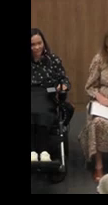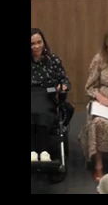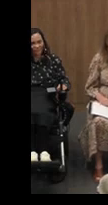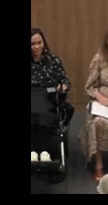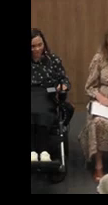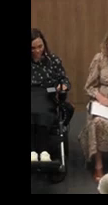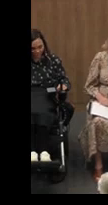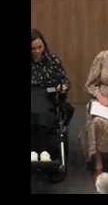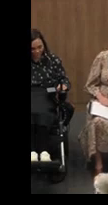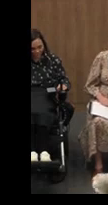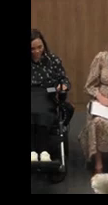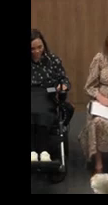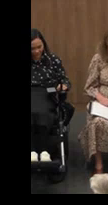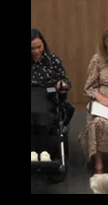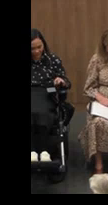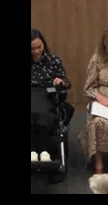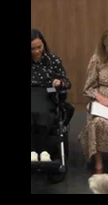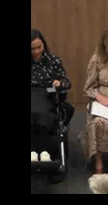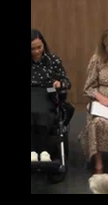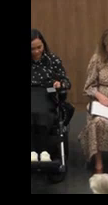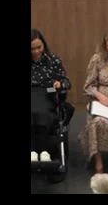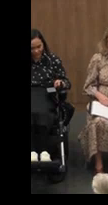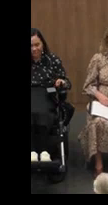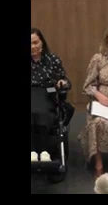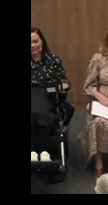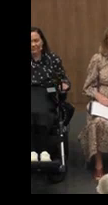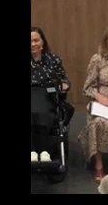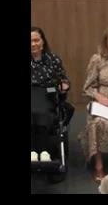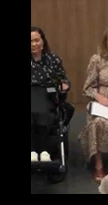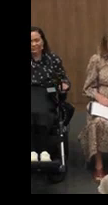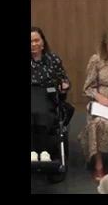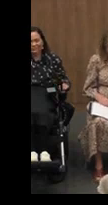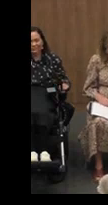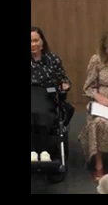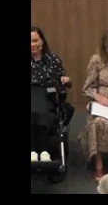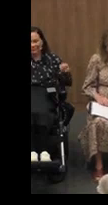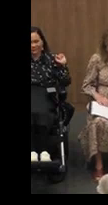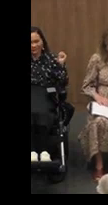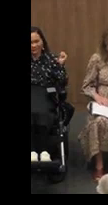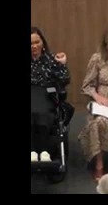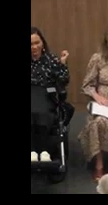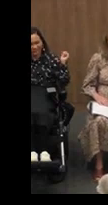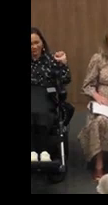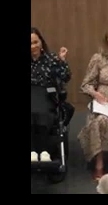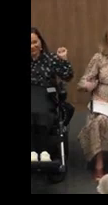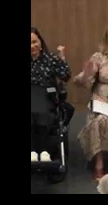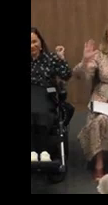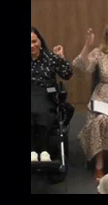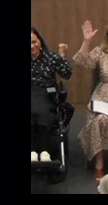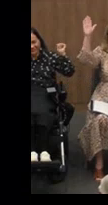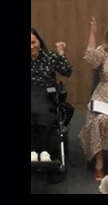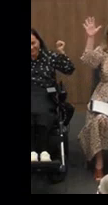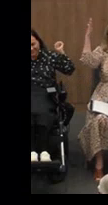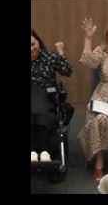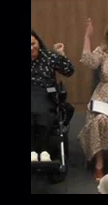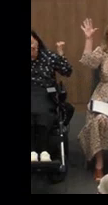us this morning. Thank you for being here with us. I'll ask everyone to give them a clap in Auslan for them, please.